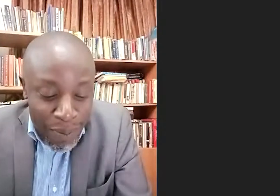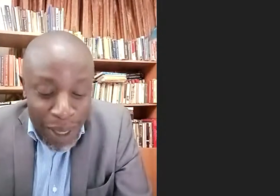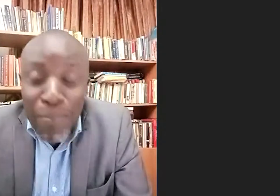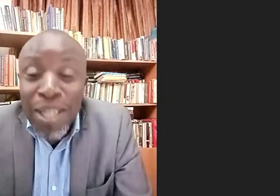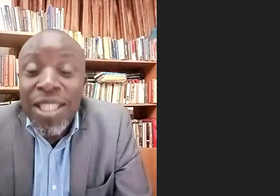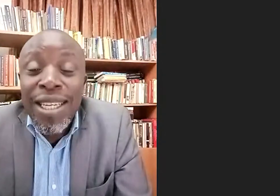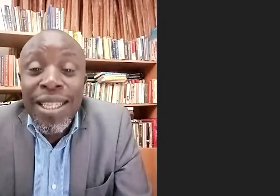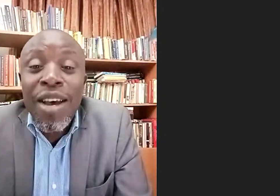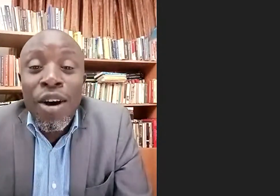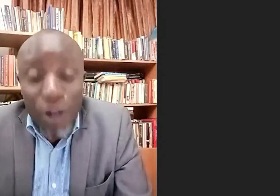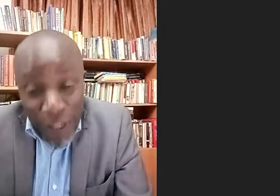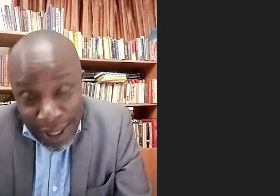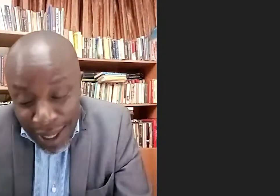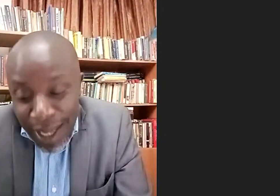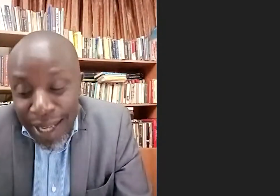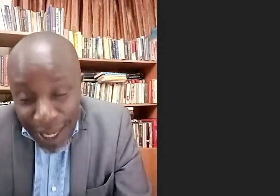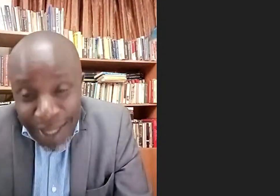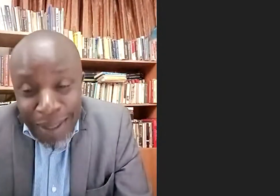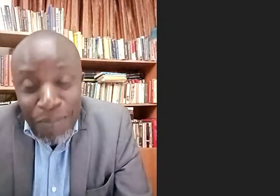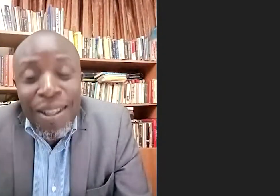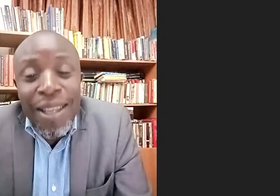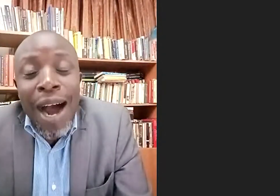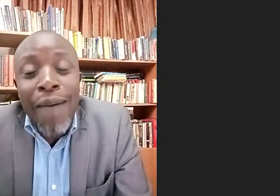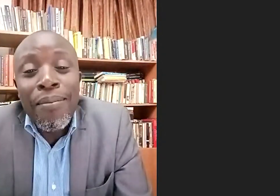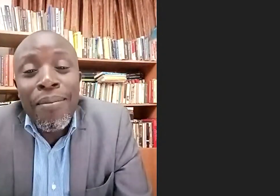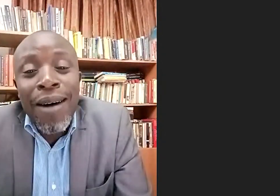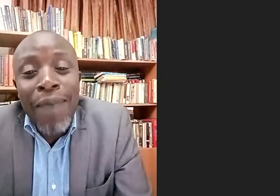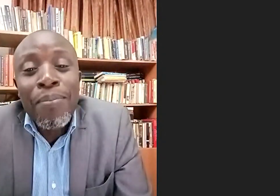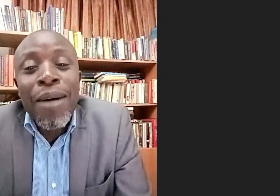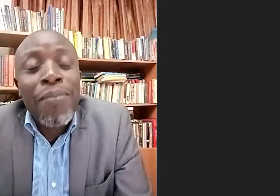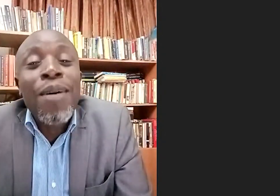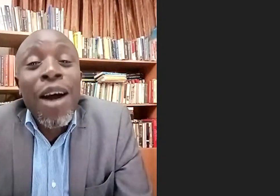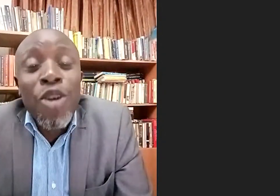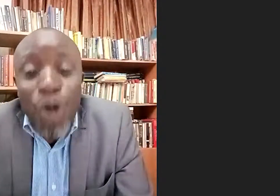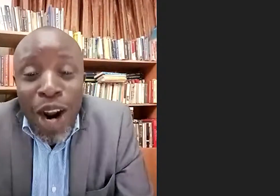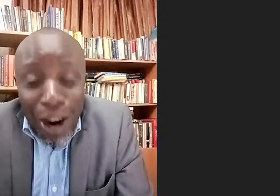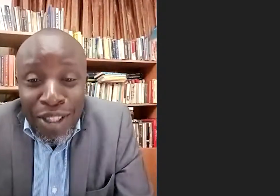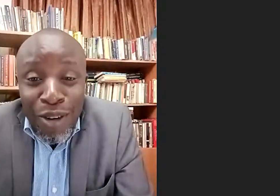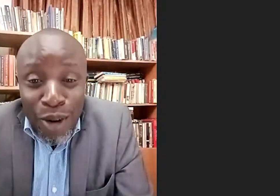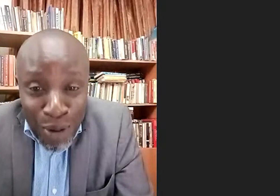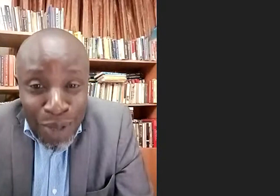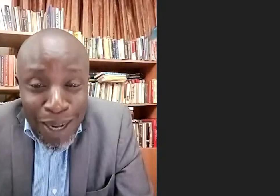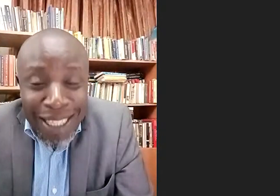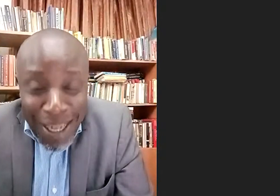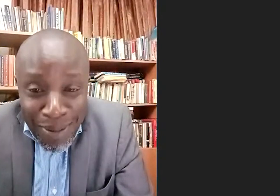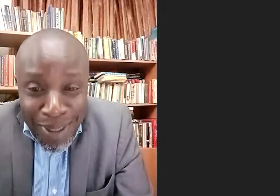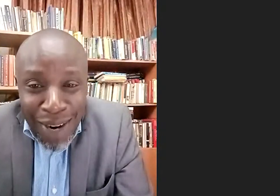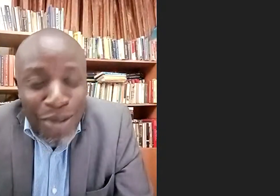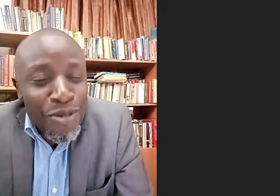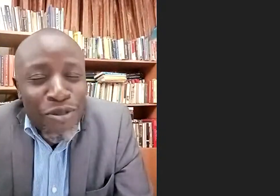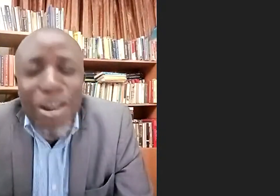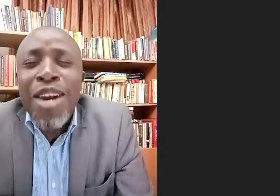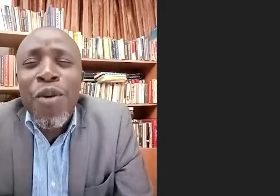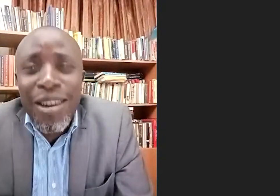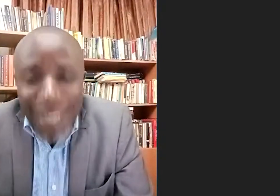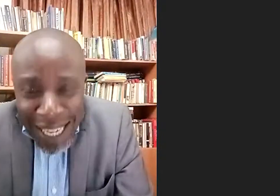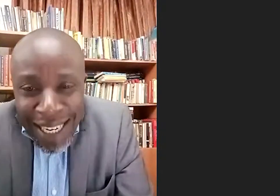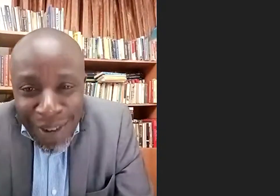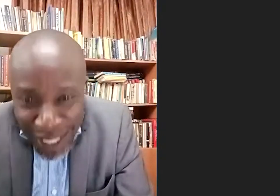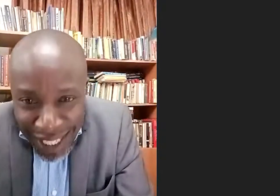court. Then we have events. We have the HR conference in Kigali from 20th to the 22nd